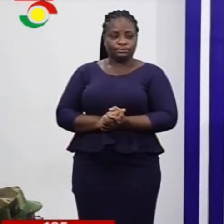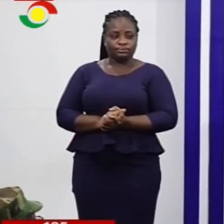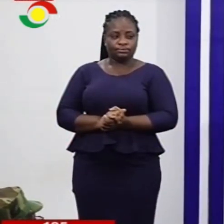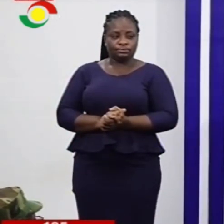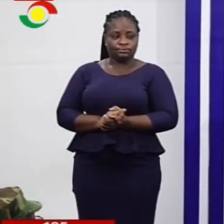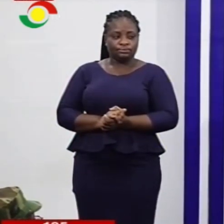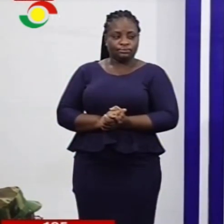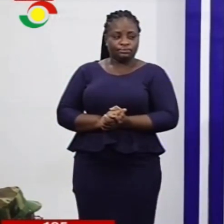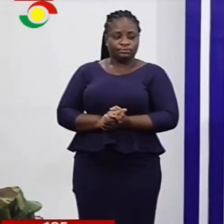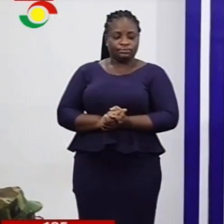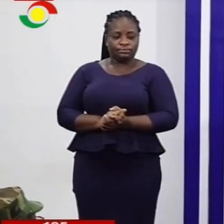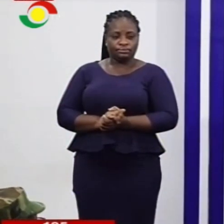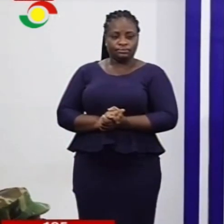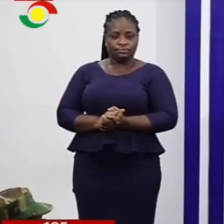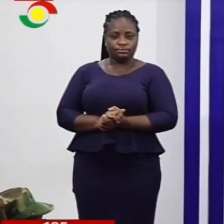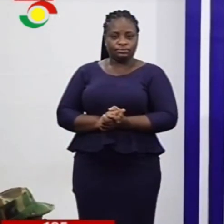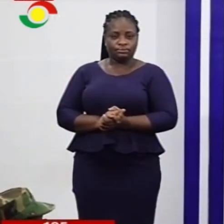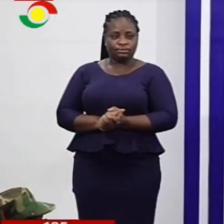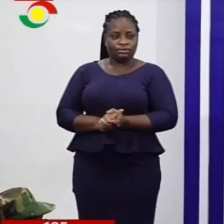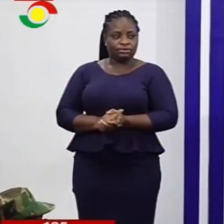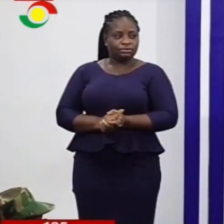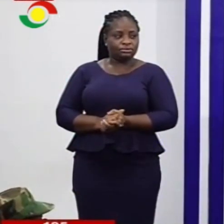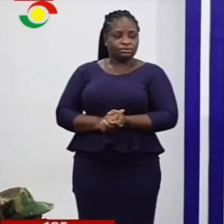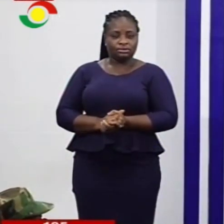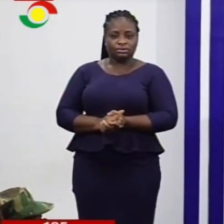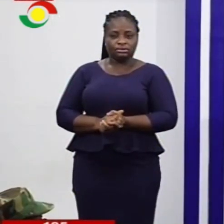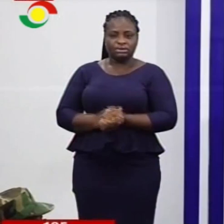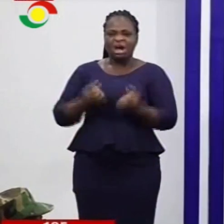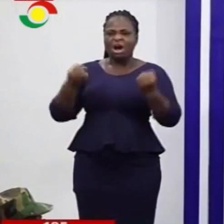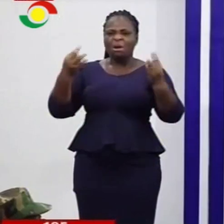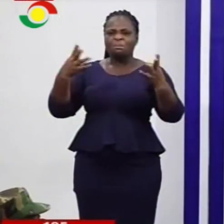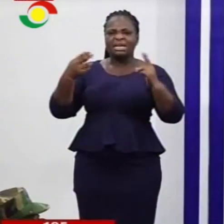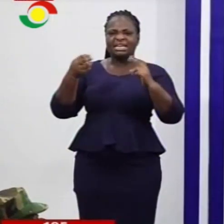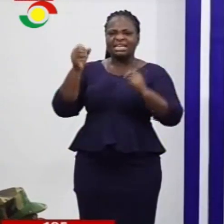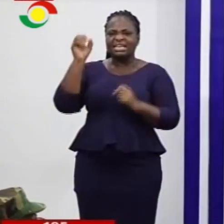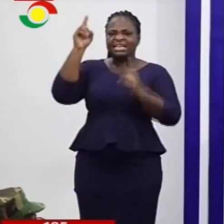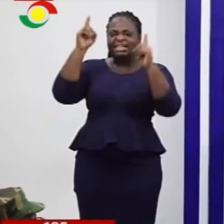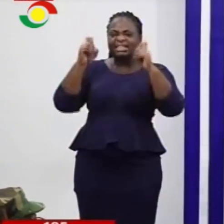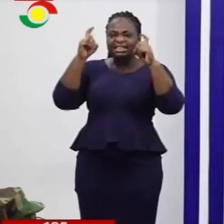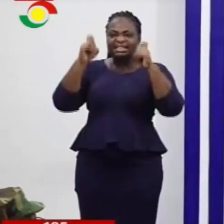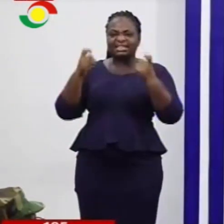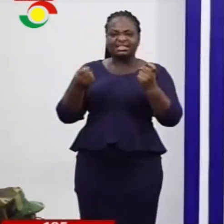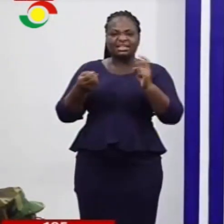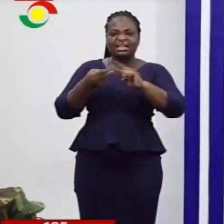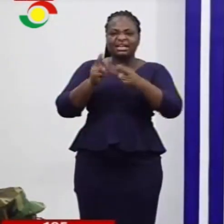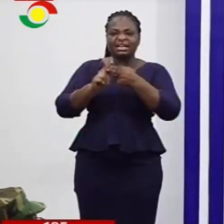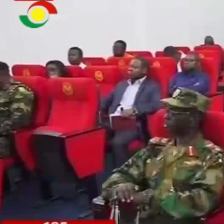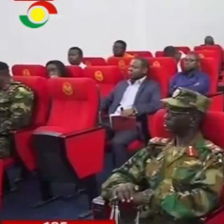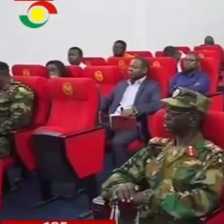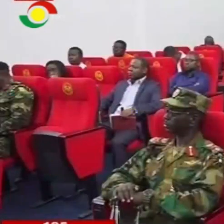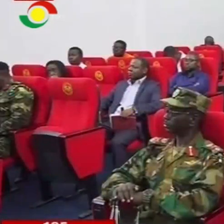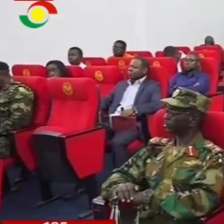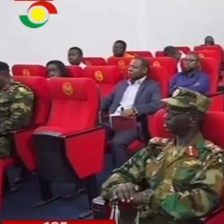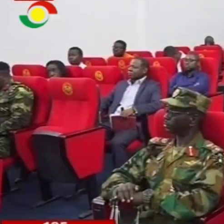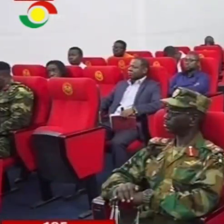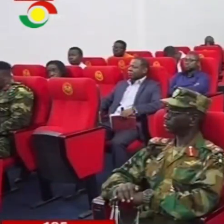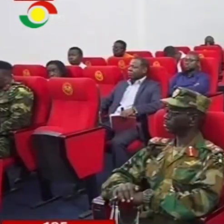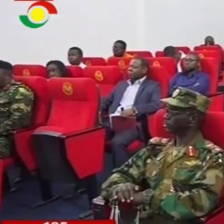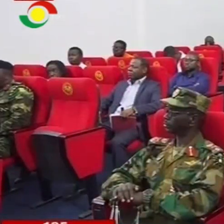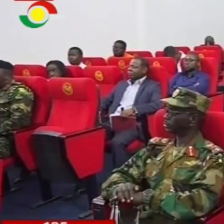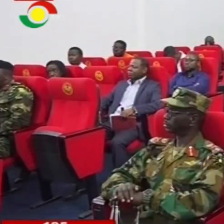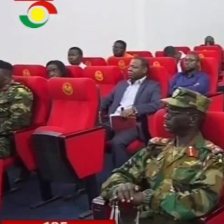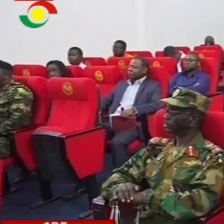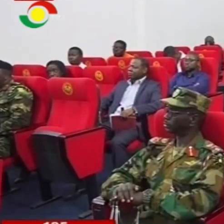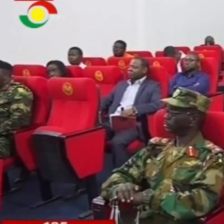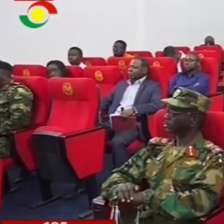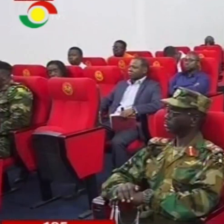Dr. Medusa Akore, you want to tell us, how many tests so far? Do you have a figure to give us? Total number of tests? If you don't have it, we can wait for you to check. Okay,